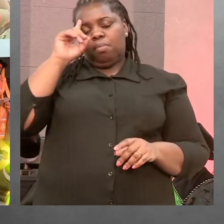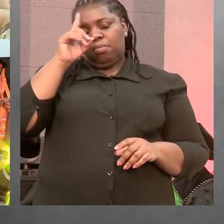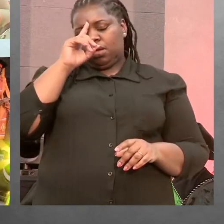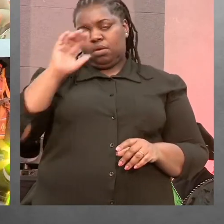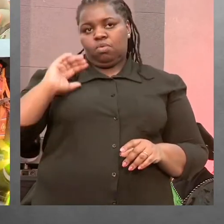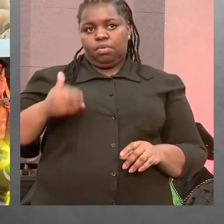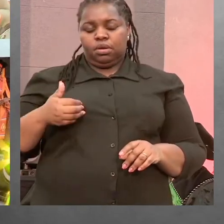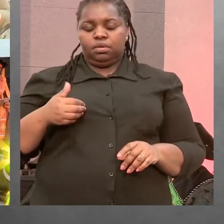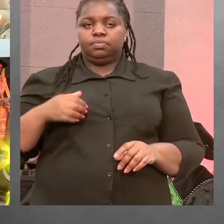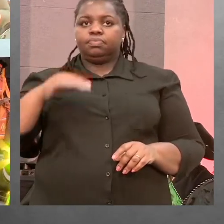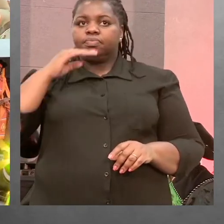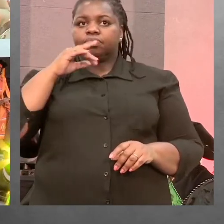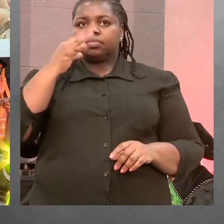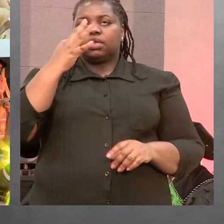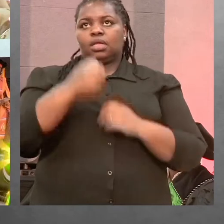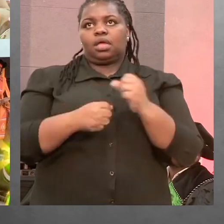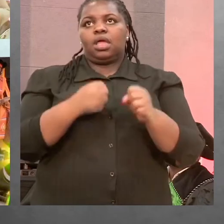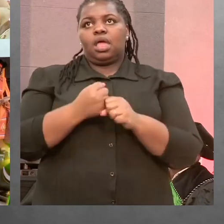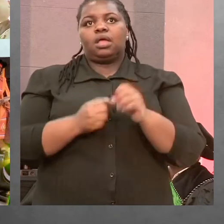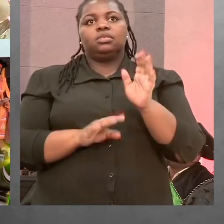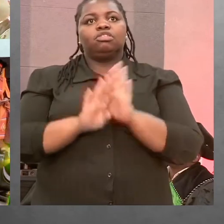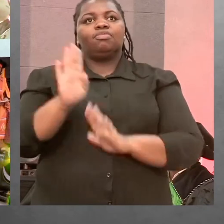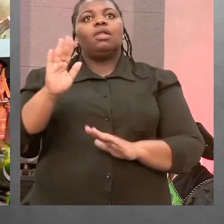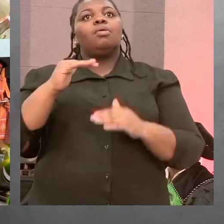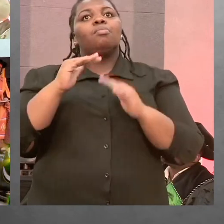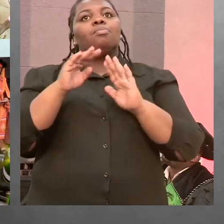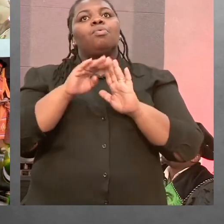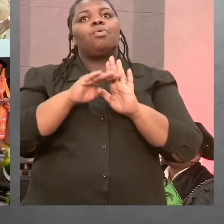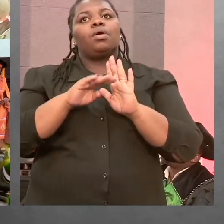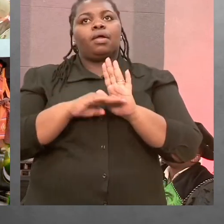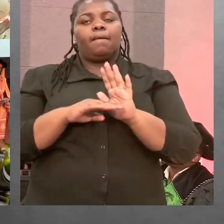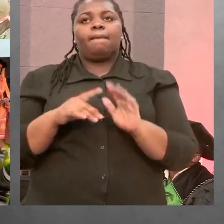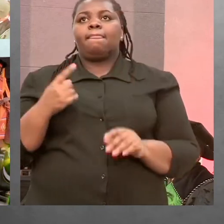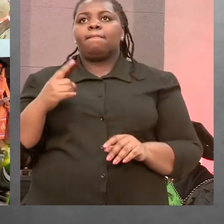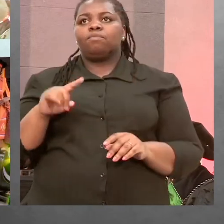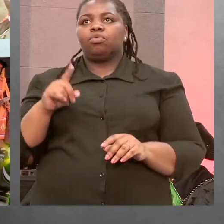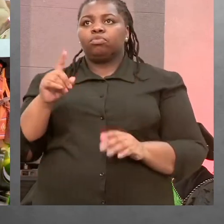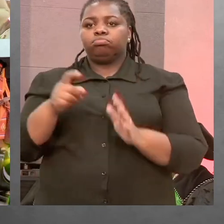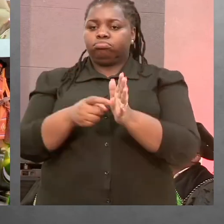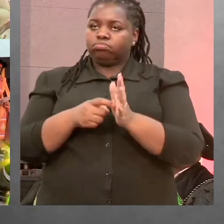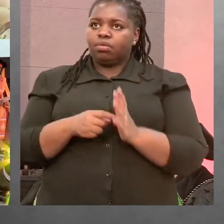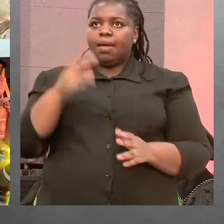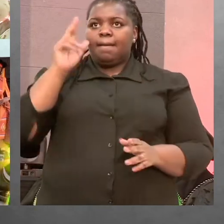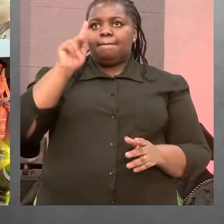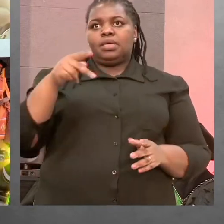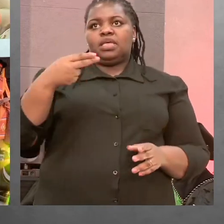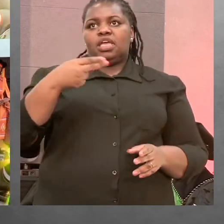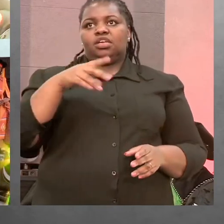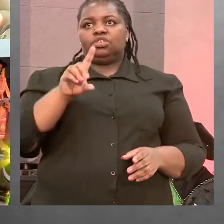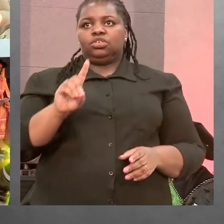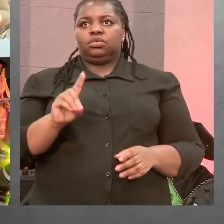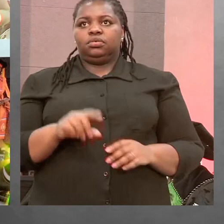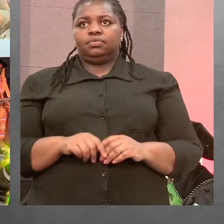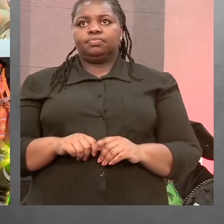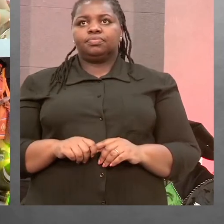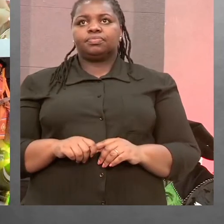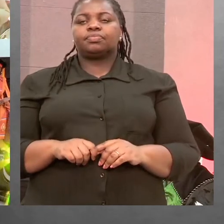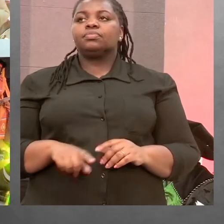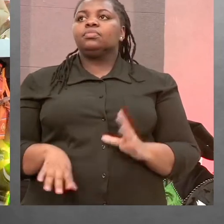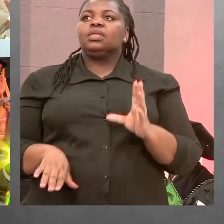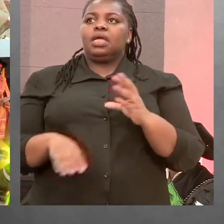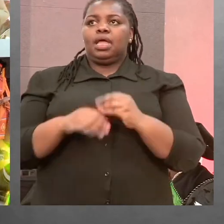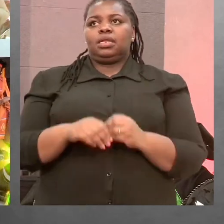It comprises a three-year development program to acquire a PhD, an